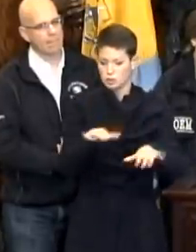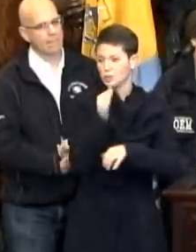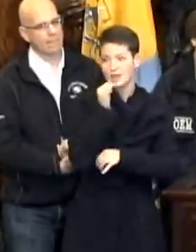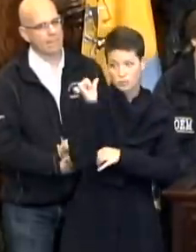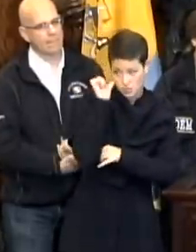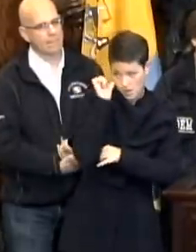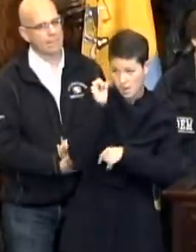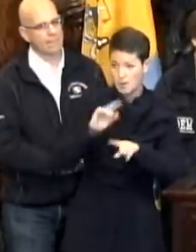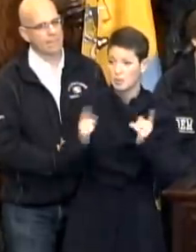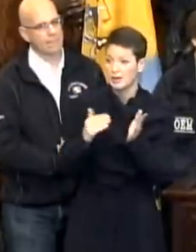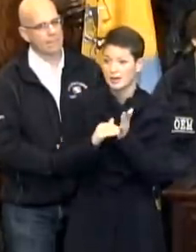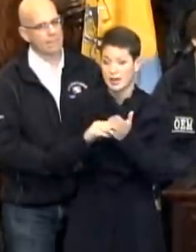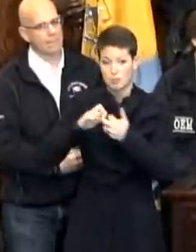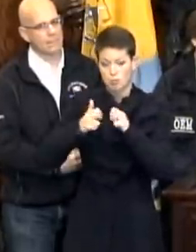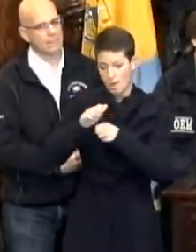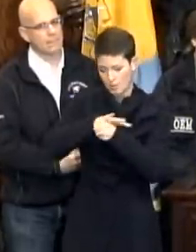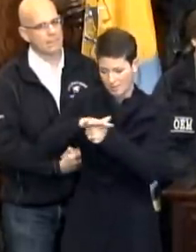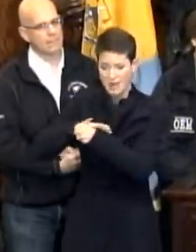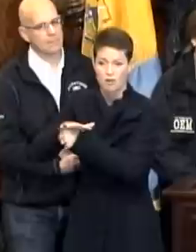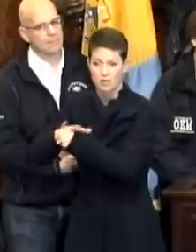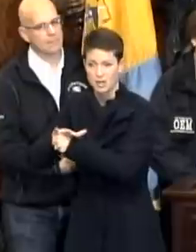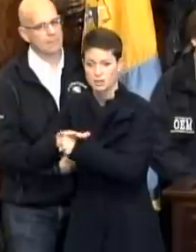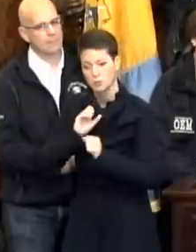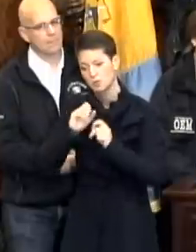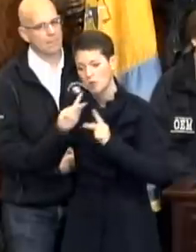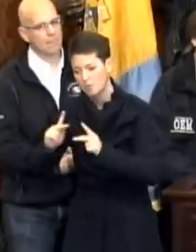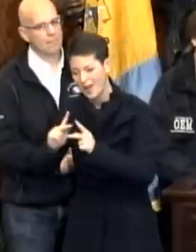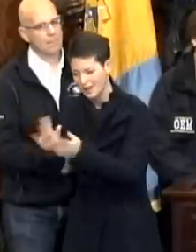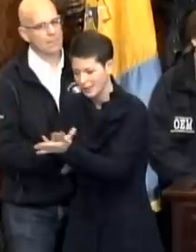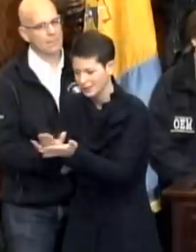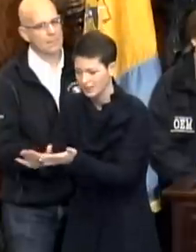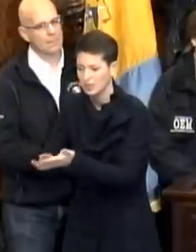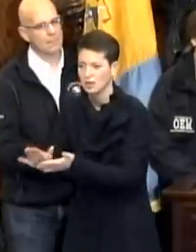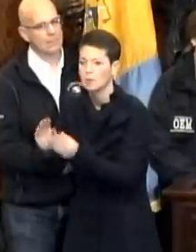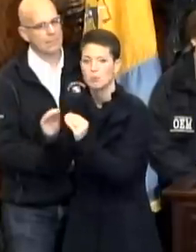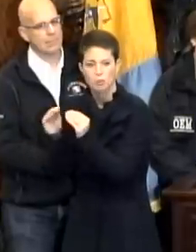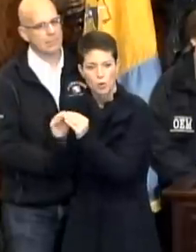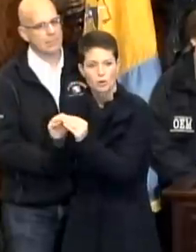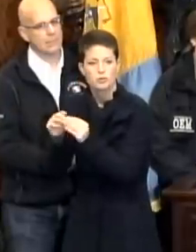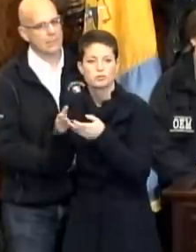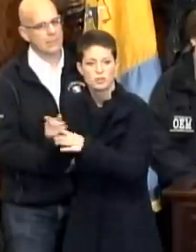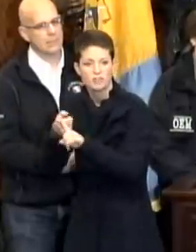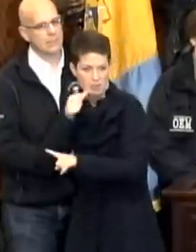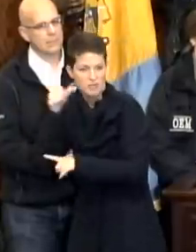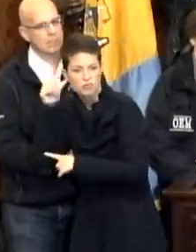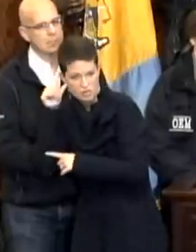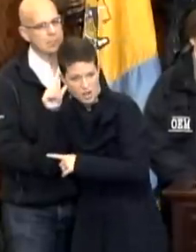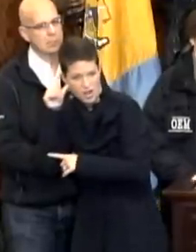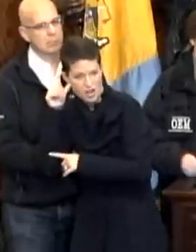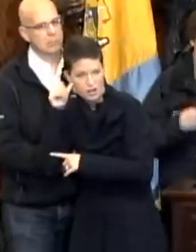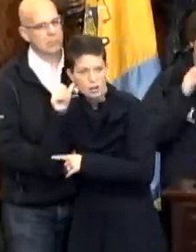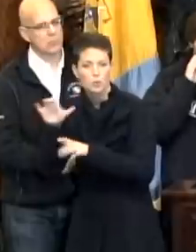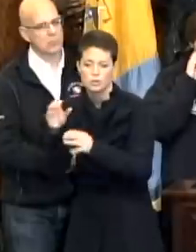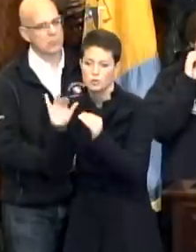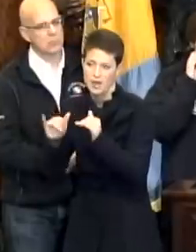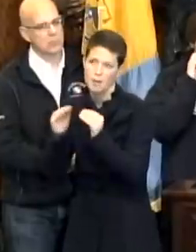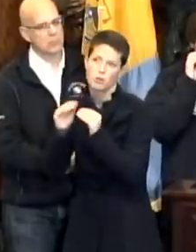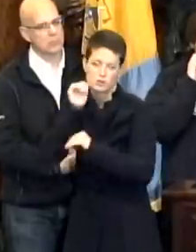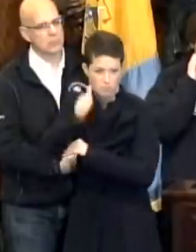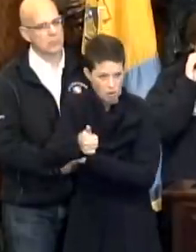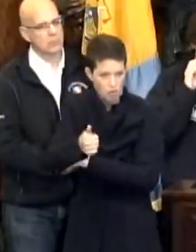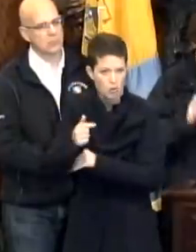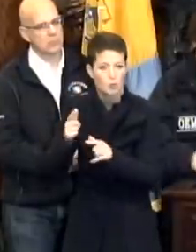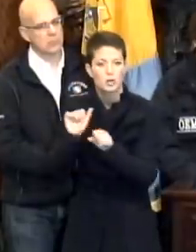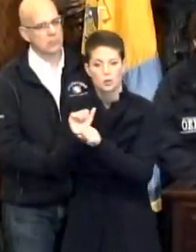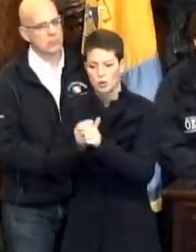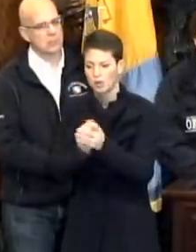will be working on problem areas. We'll be going back, touching up some of those streets from yesterday, tomorrow, and we will be